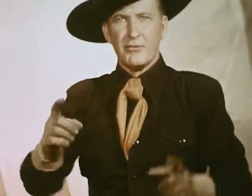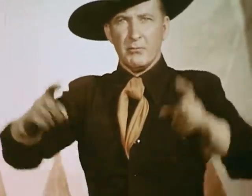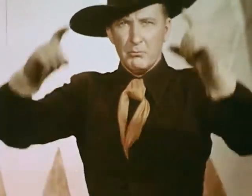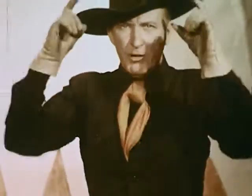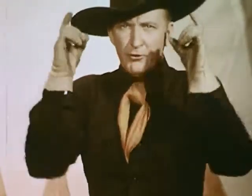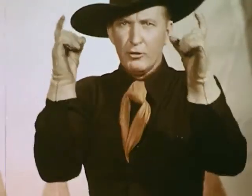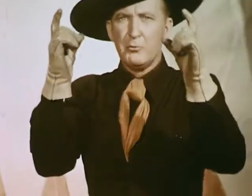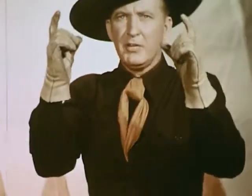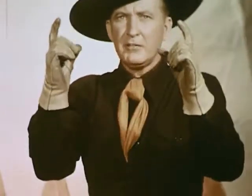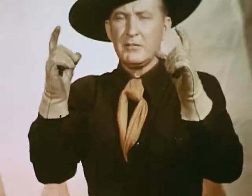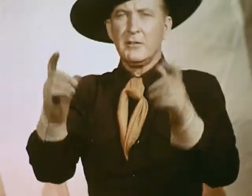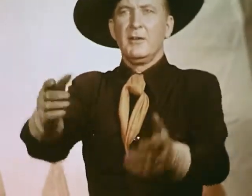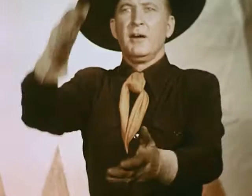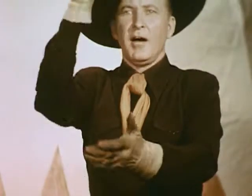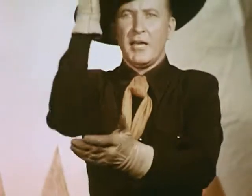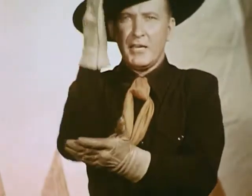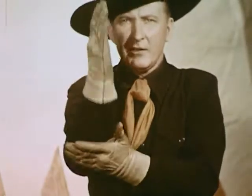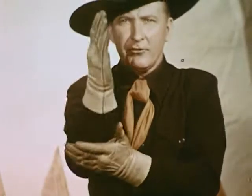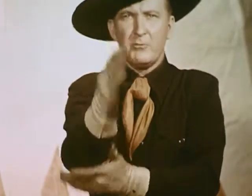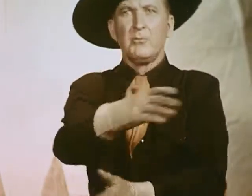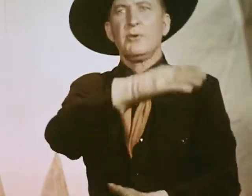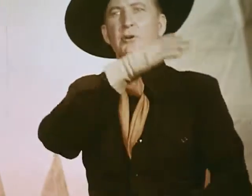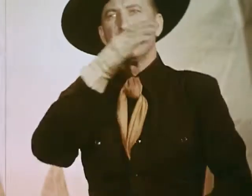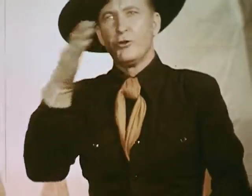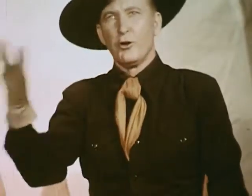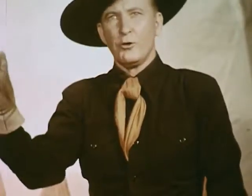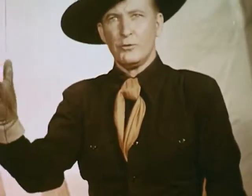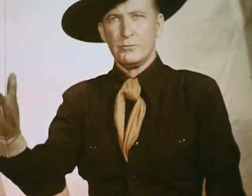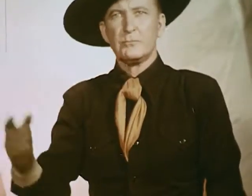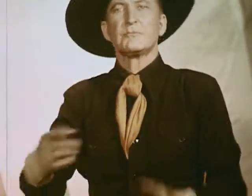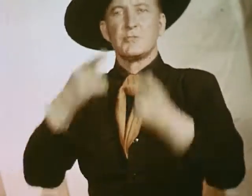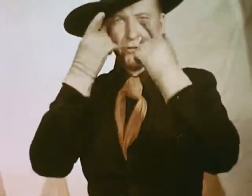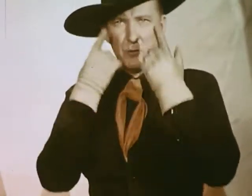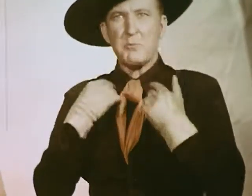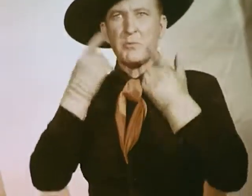them. Buffalo meat, I give them no. So they weep.